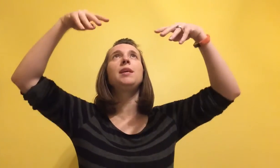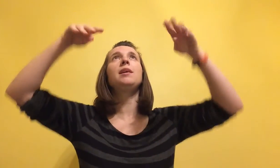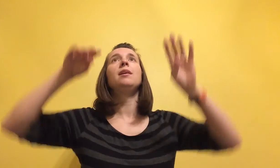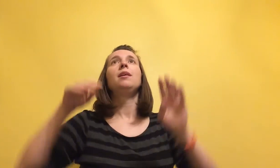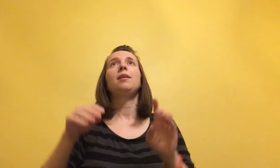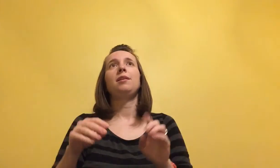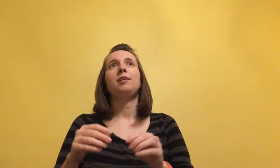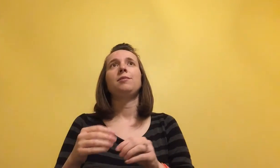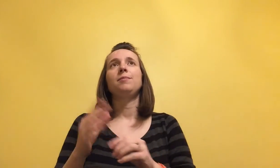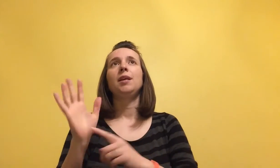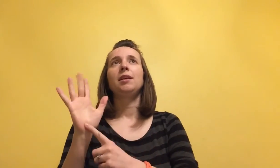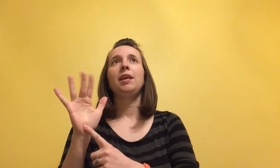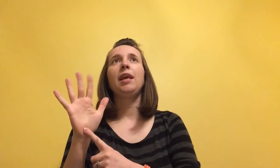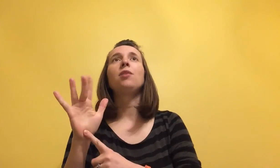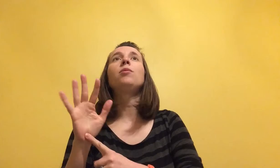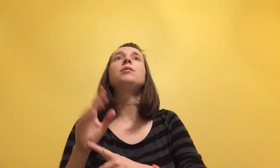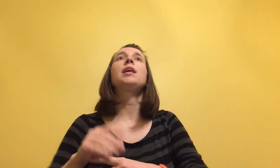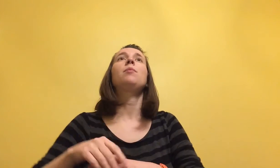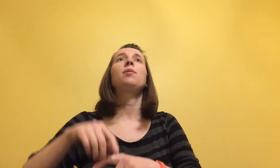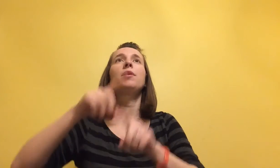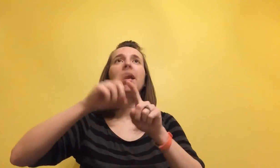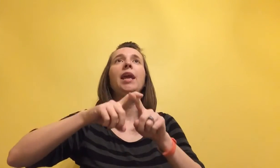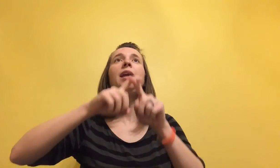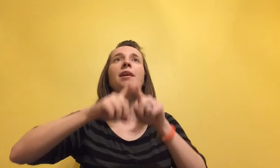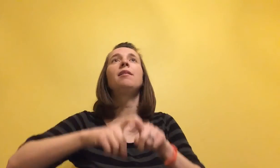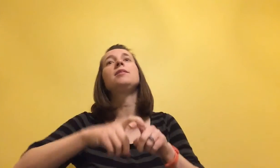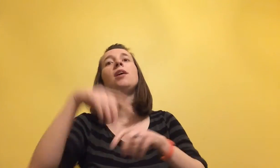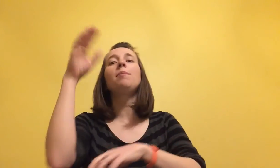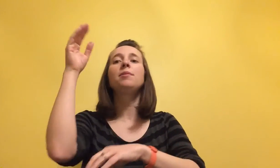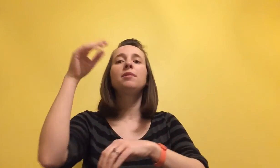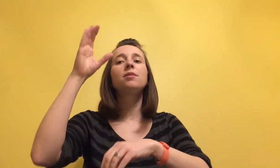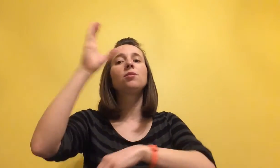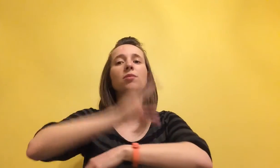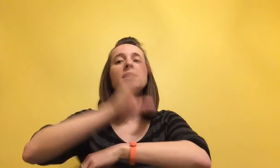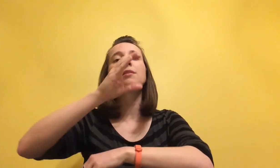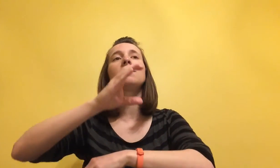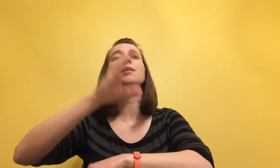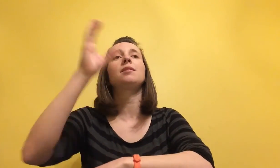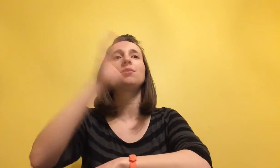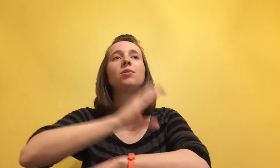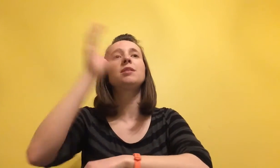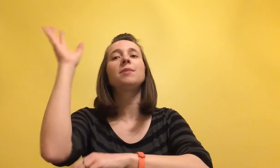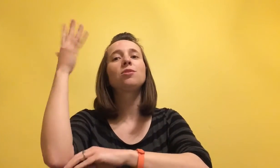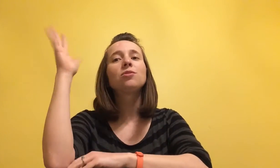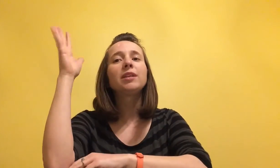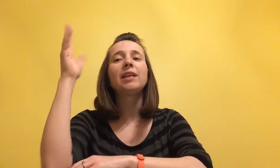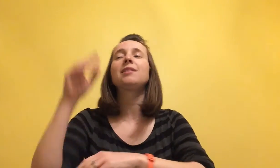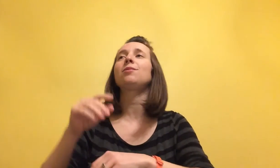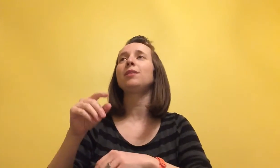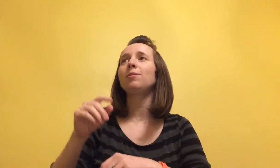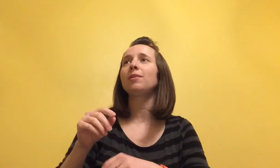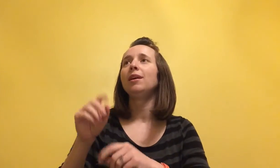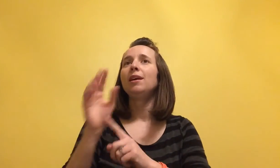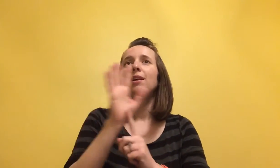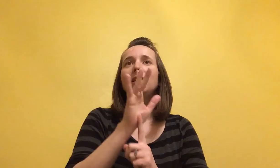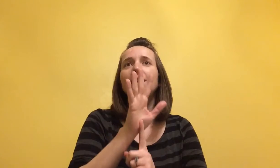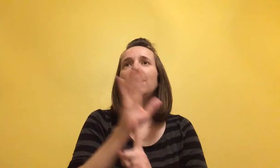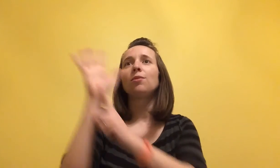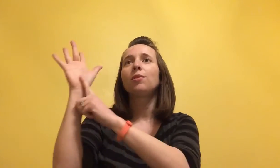be candles that were hanging on top of the Christmas tree, so they were candle,